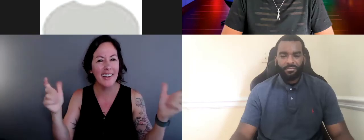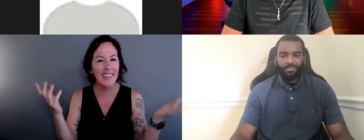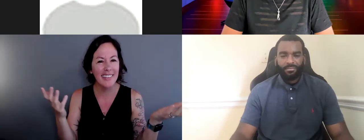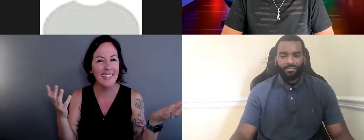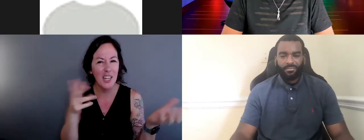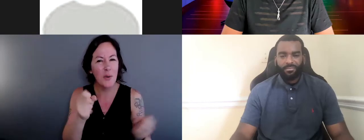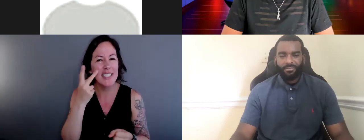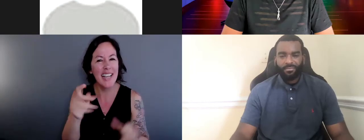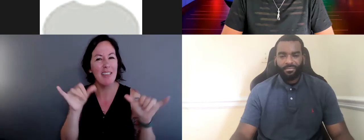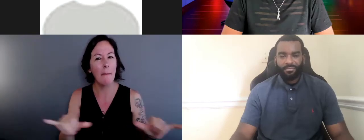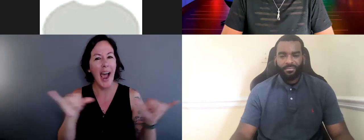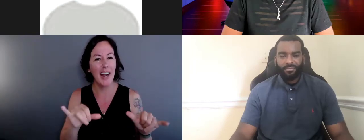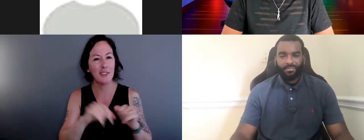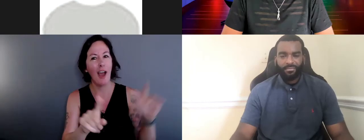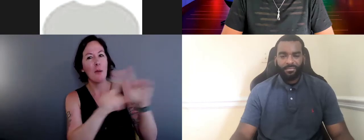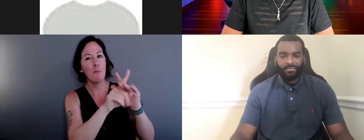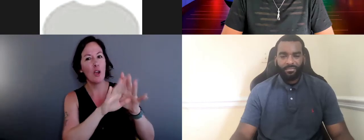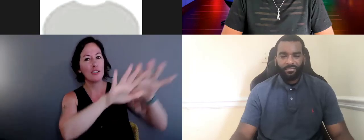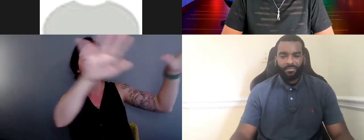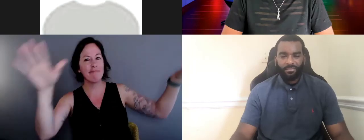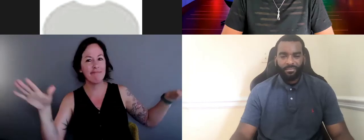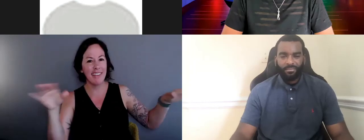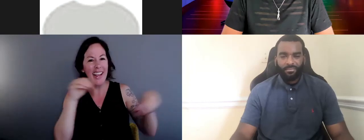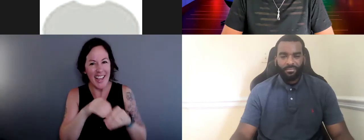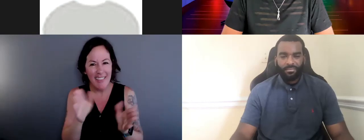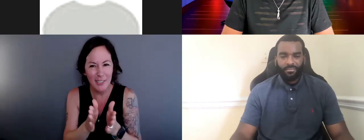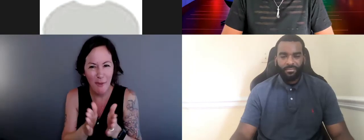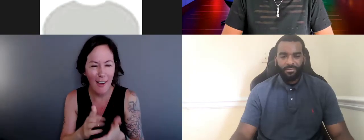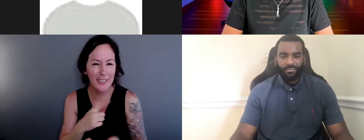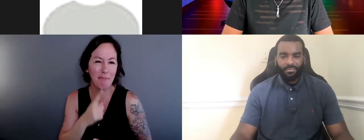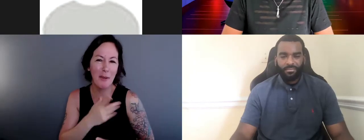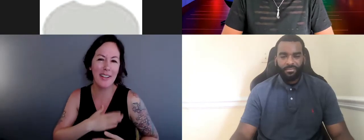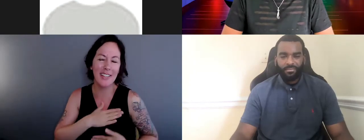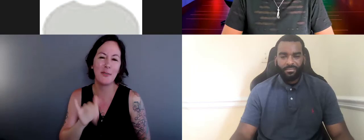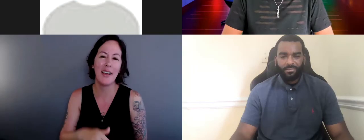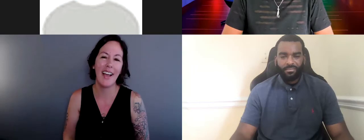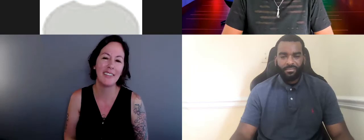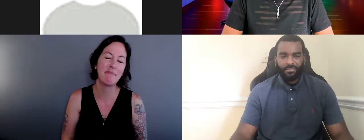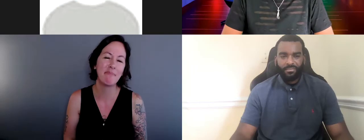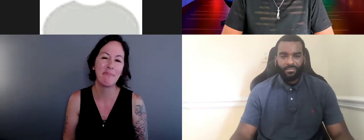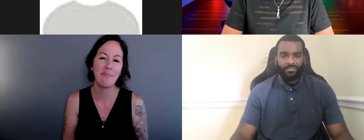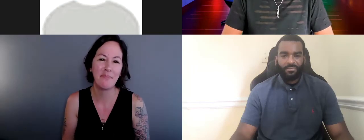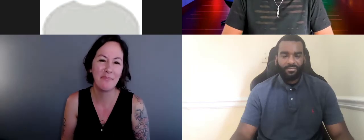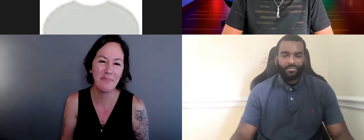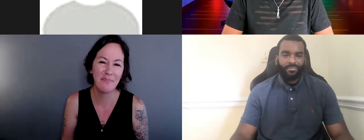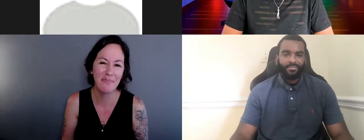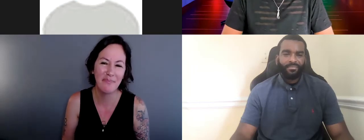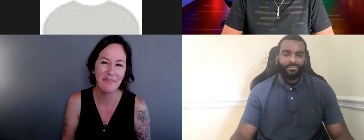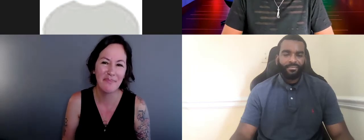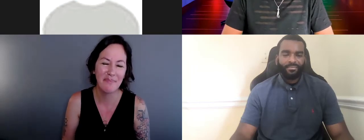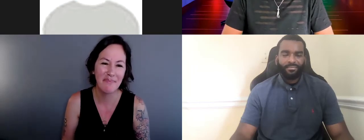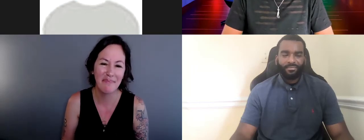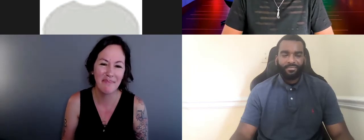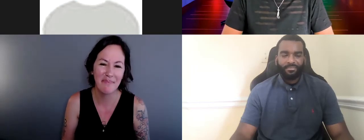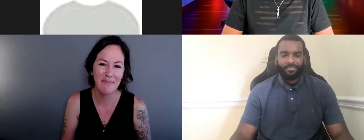details. Because in those small details, you always see the larger picture. You can see the patterns. So that is